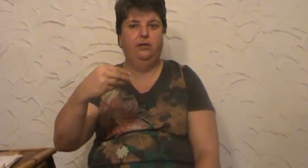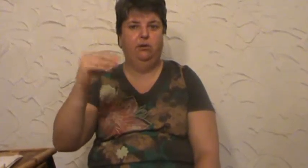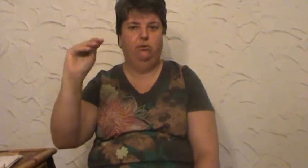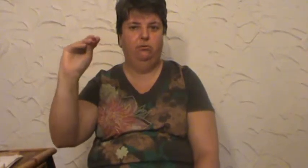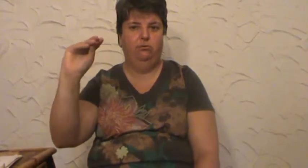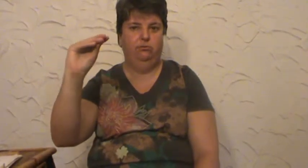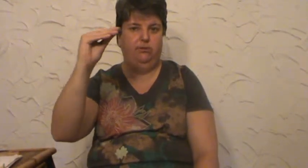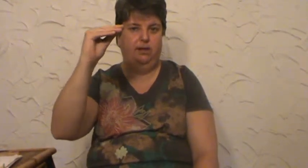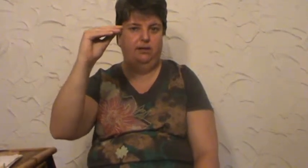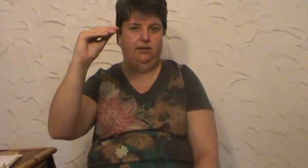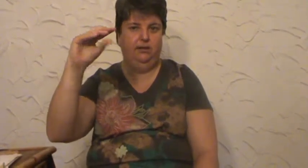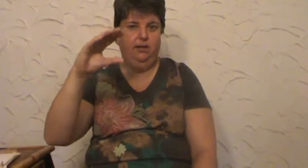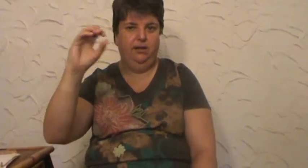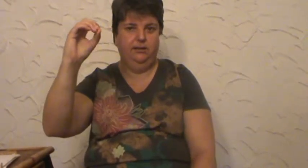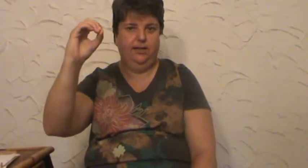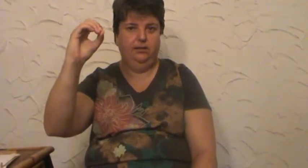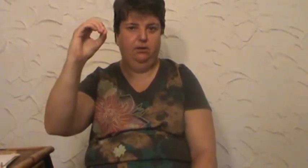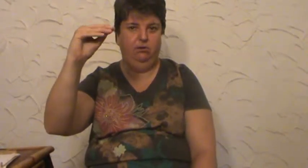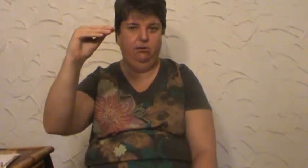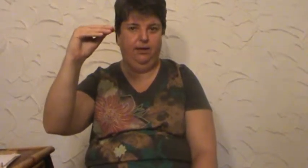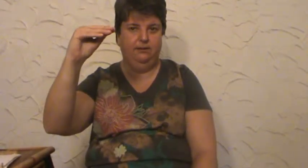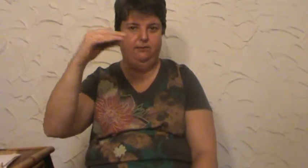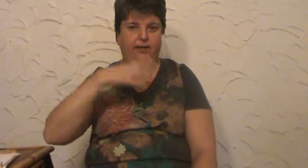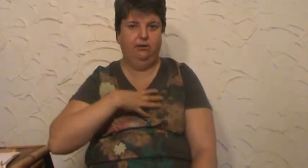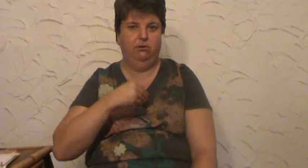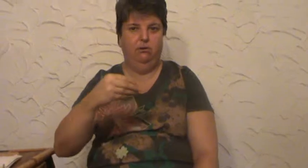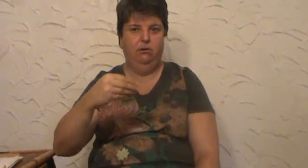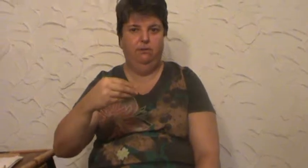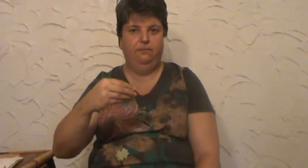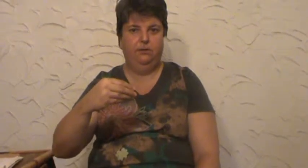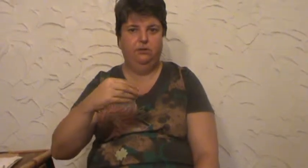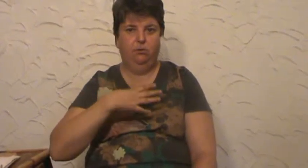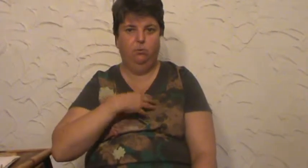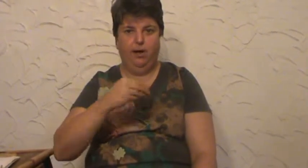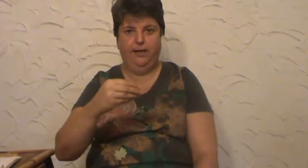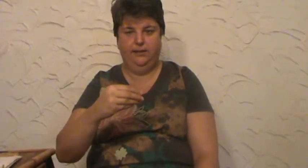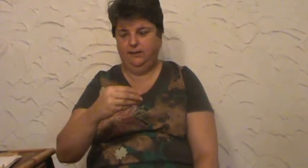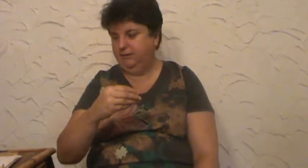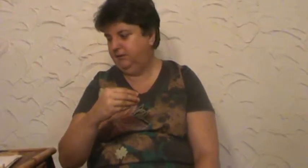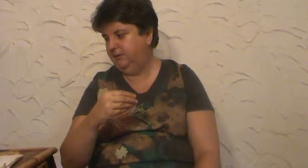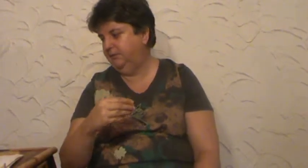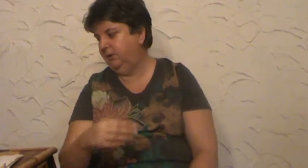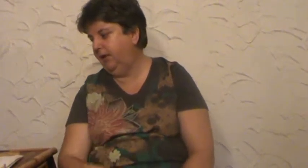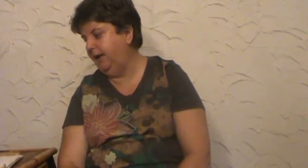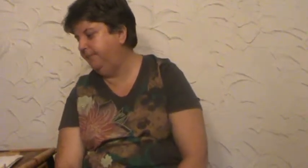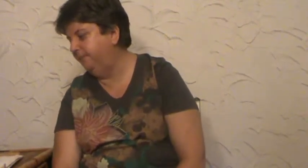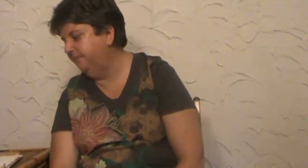O. See, that's an O and that's a flattened O. So white. Okay.